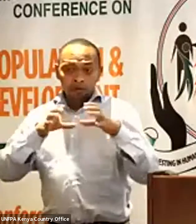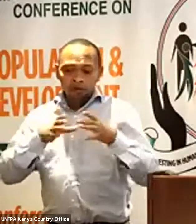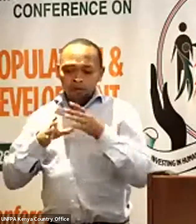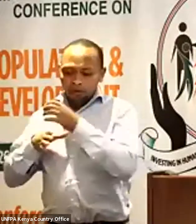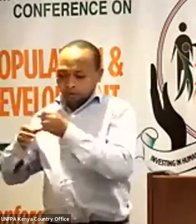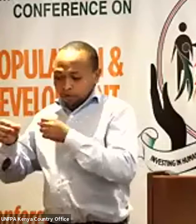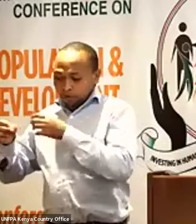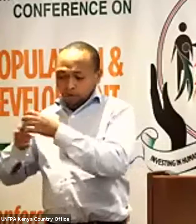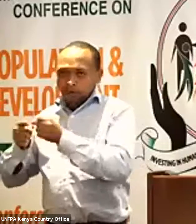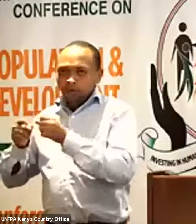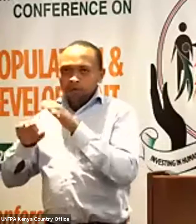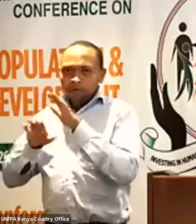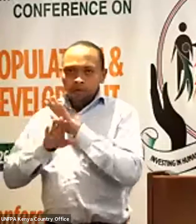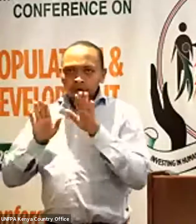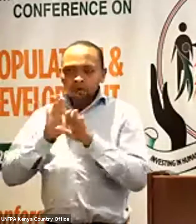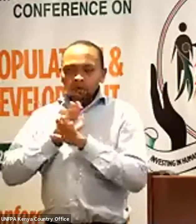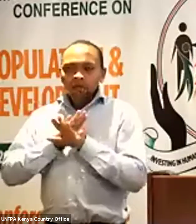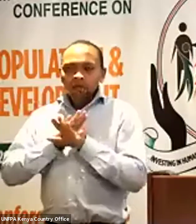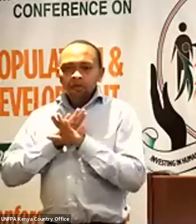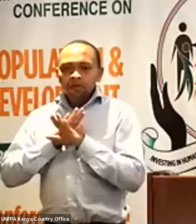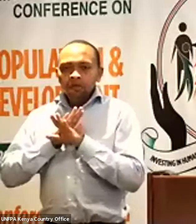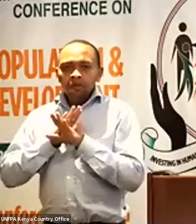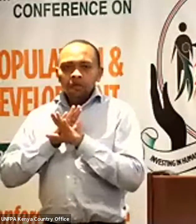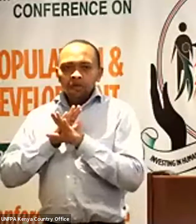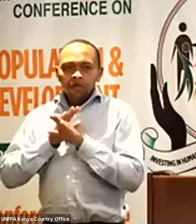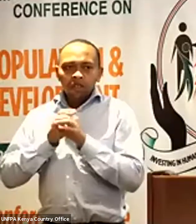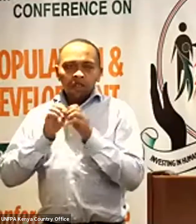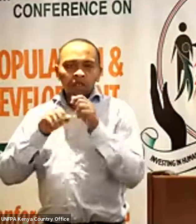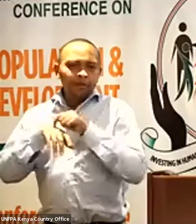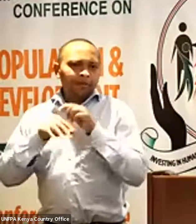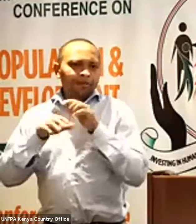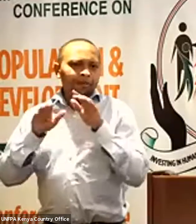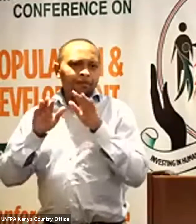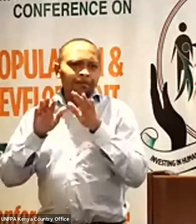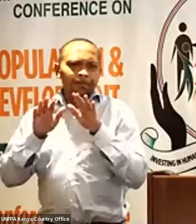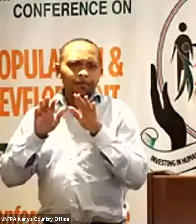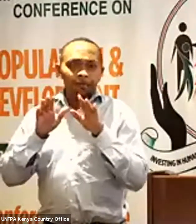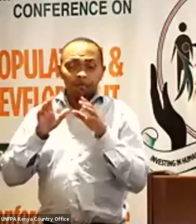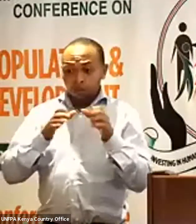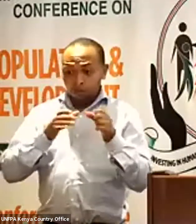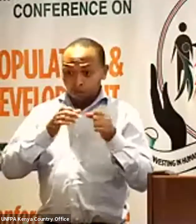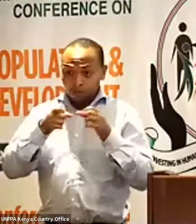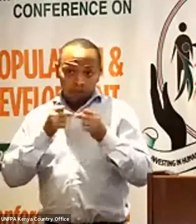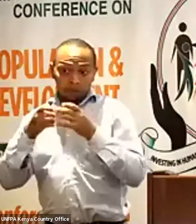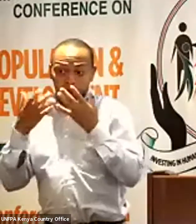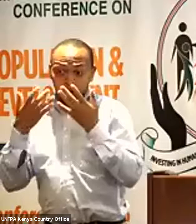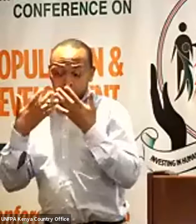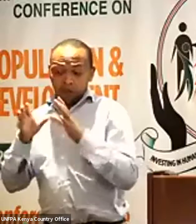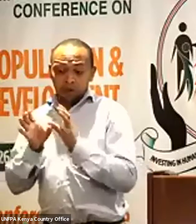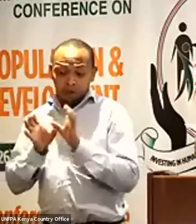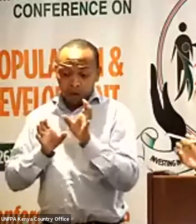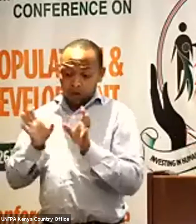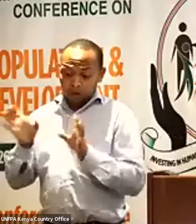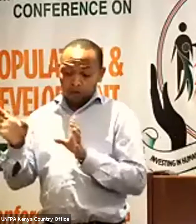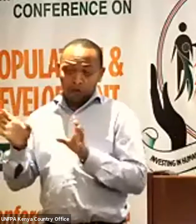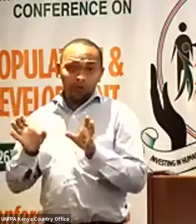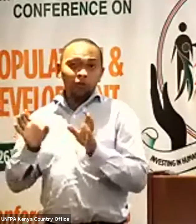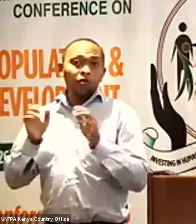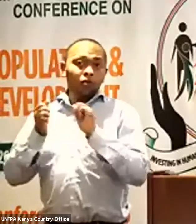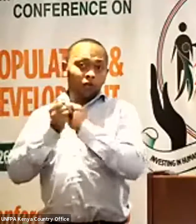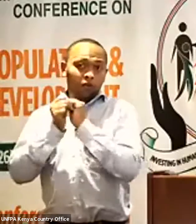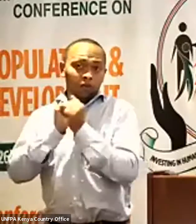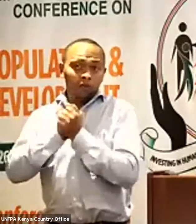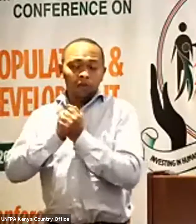everybody here, but then once we get quite full of people, we transition and we go into our